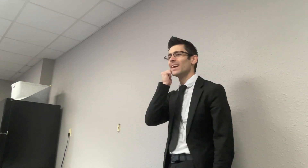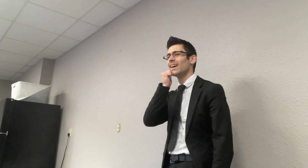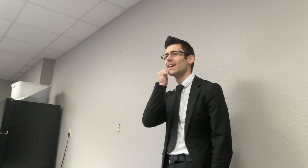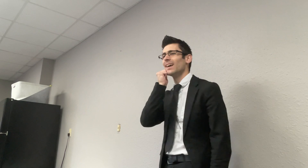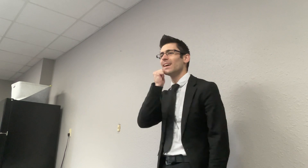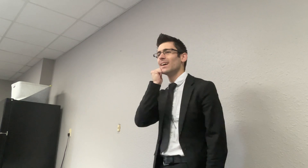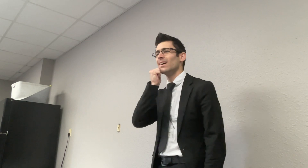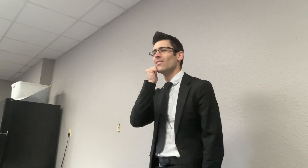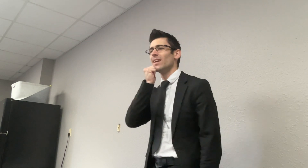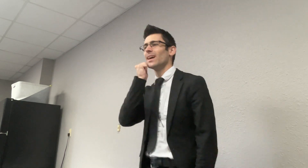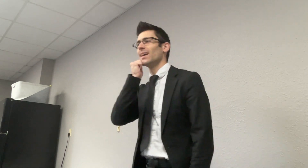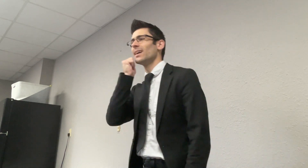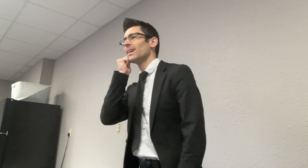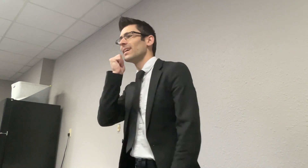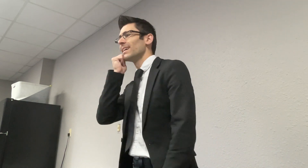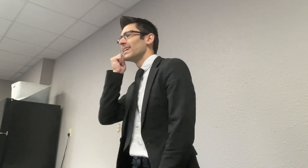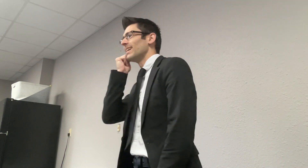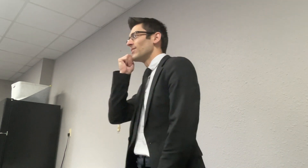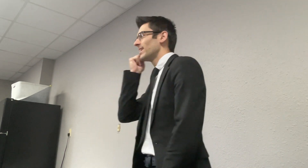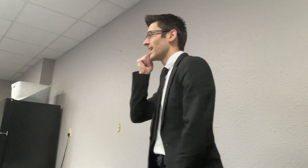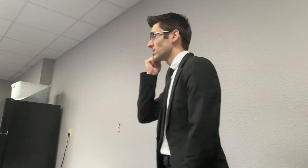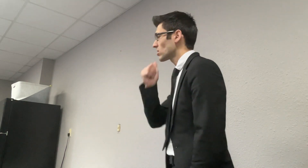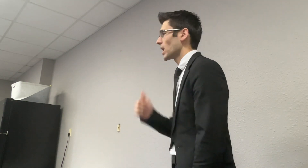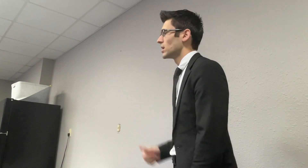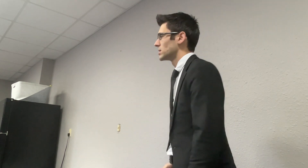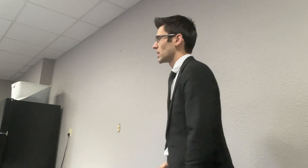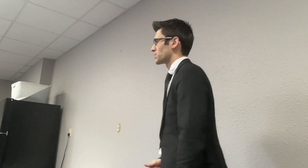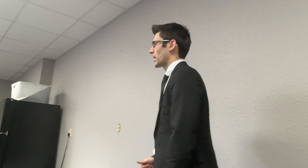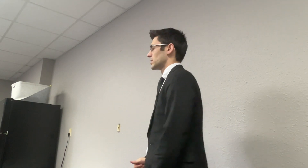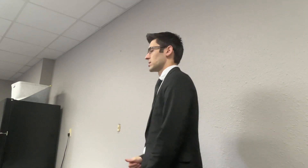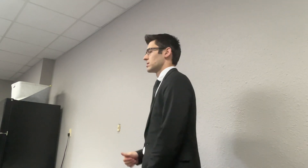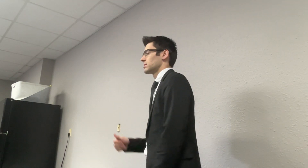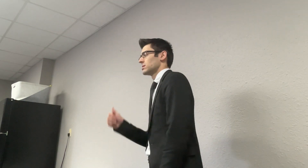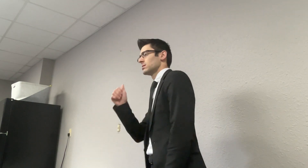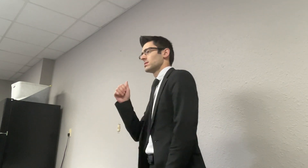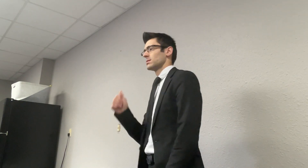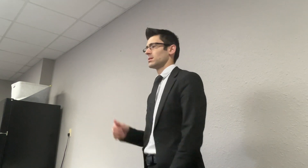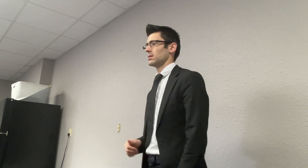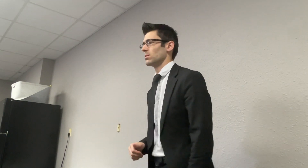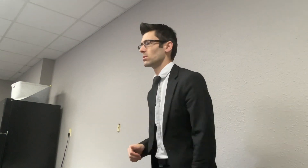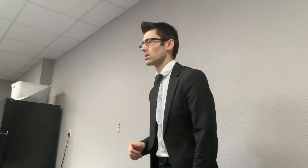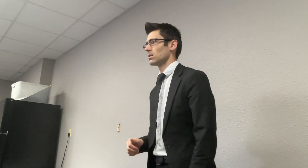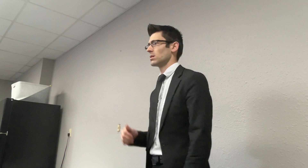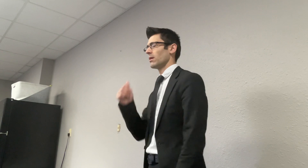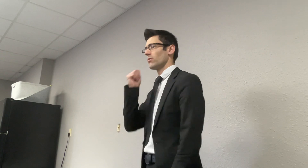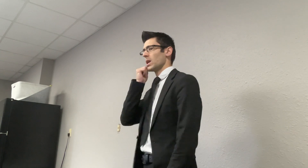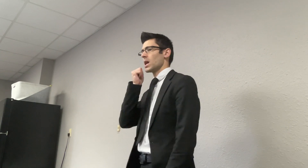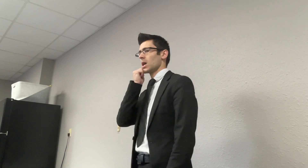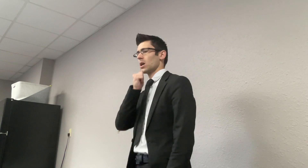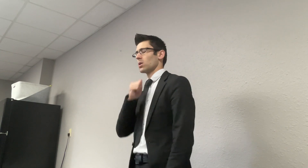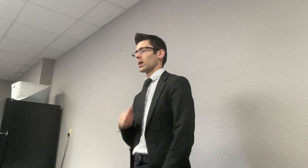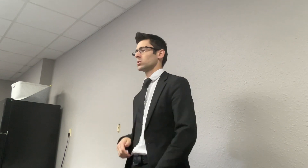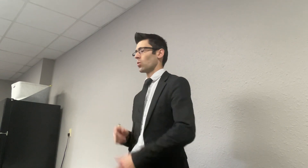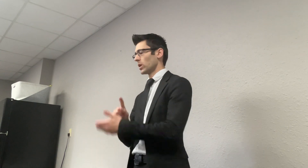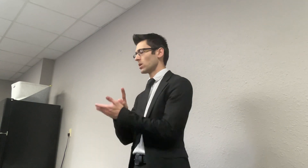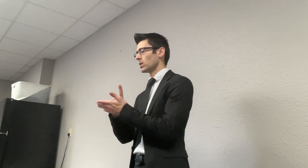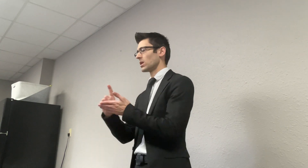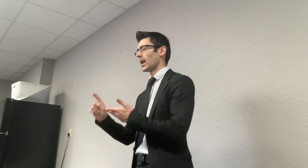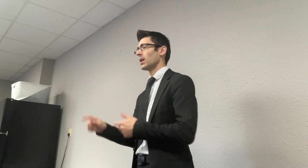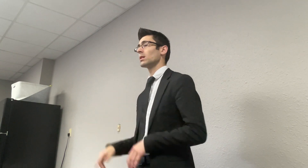day. goodness. Every No, day. just do this. Every day. It's okay. Takes practice. Every day. Okay, so week, we did that. Last